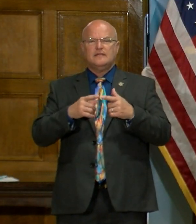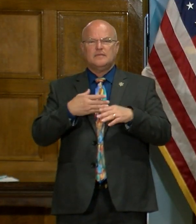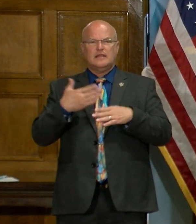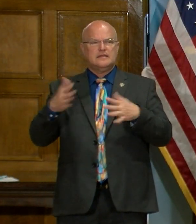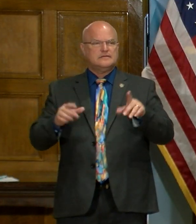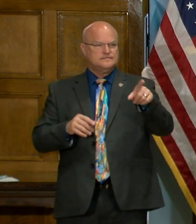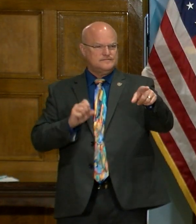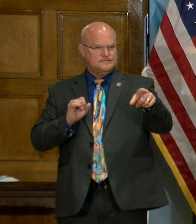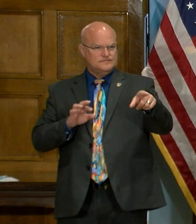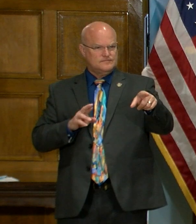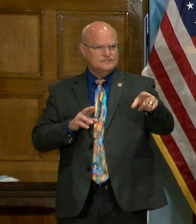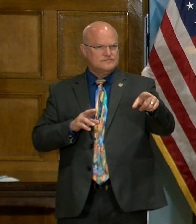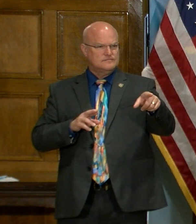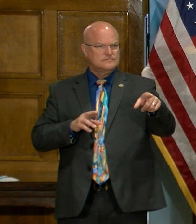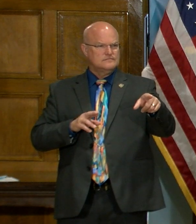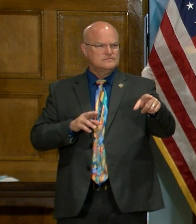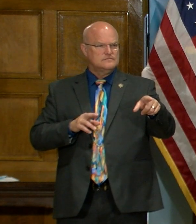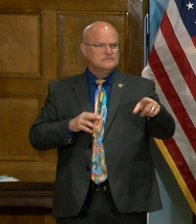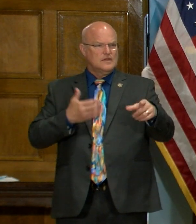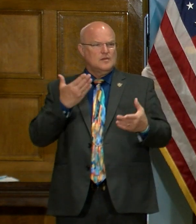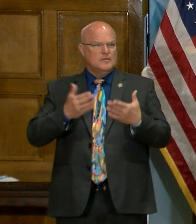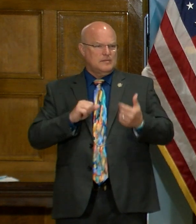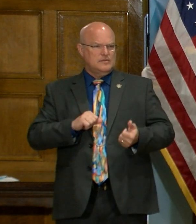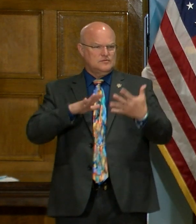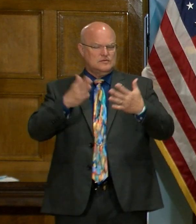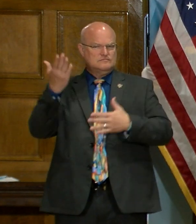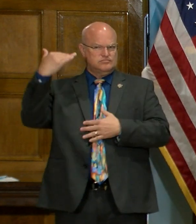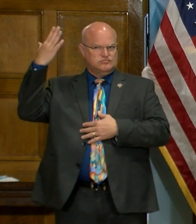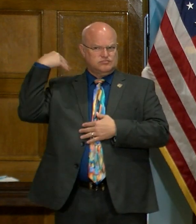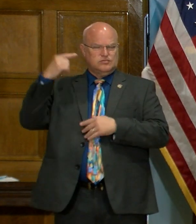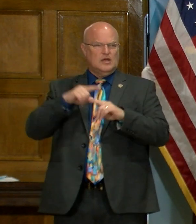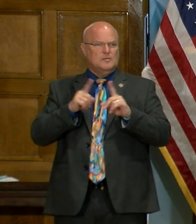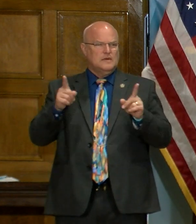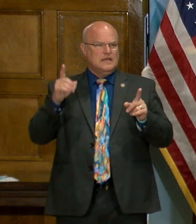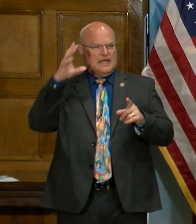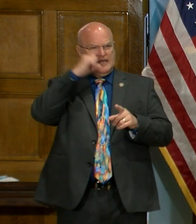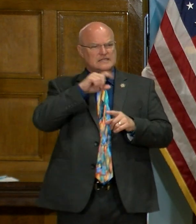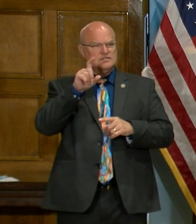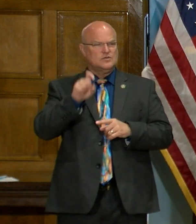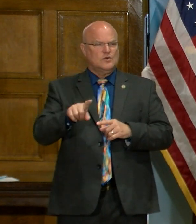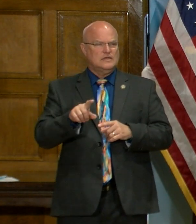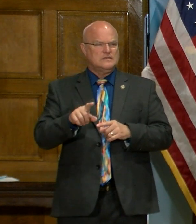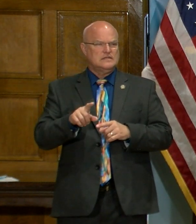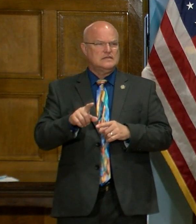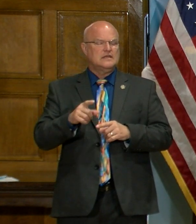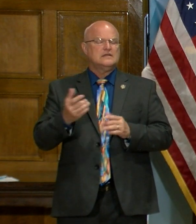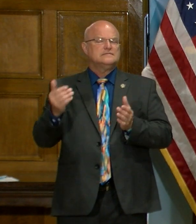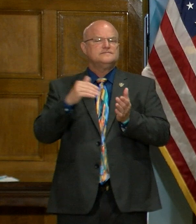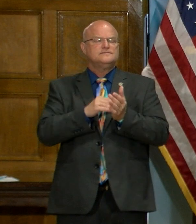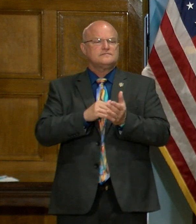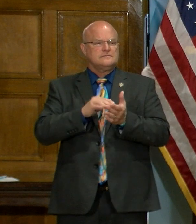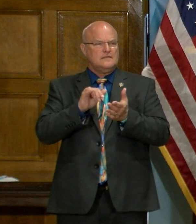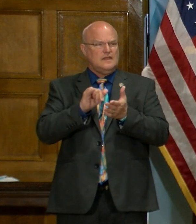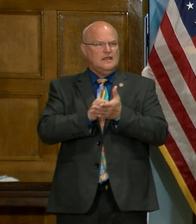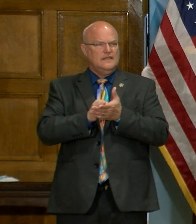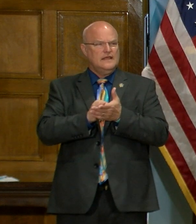probably about it. Yes, sir. Yes, sir. This might have been addressed days ago, but I guess it's a question that bears